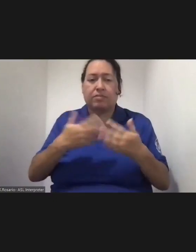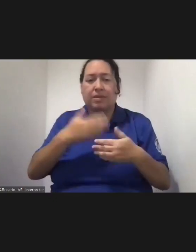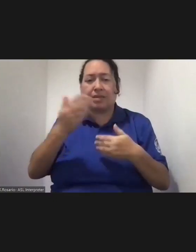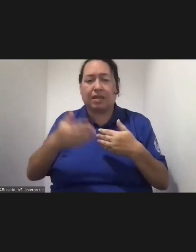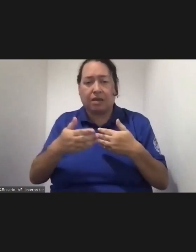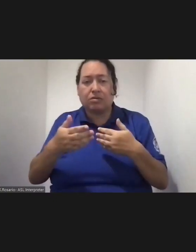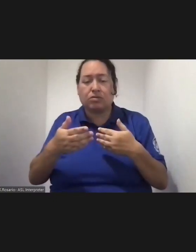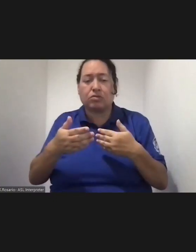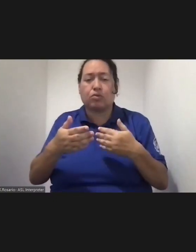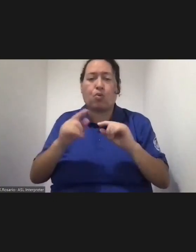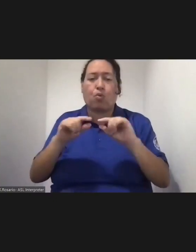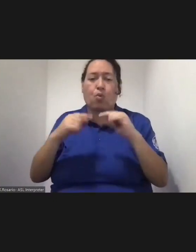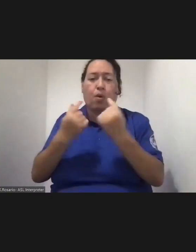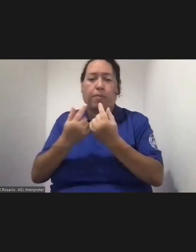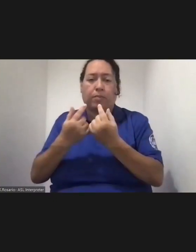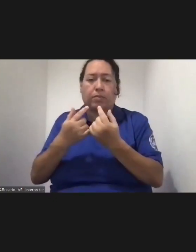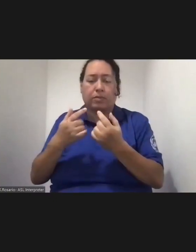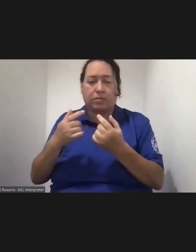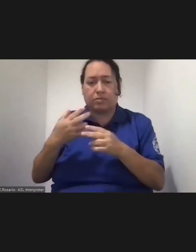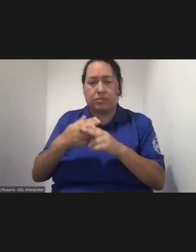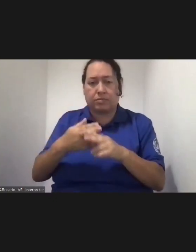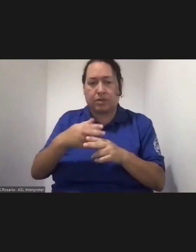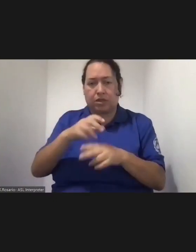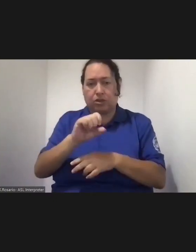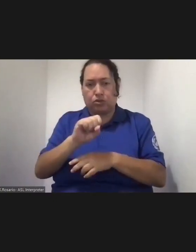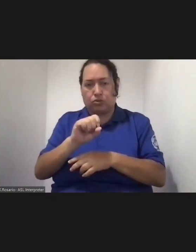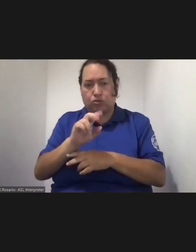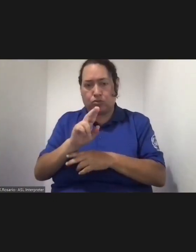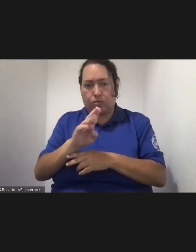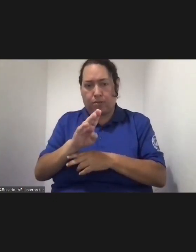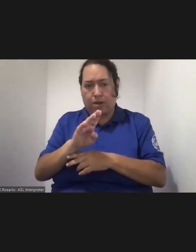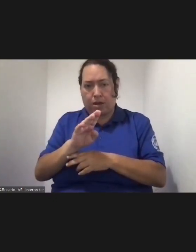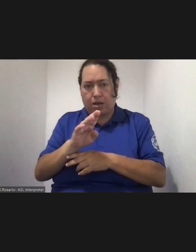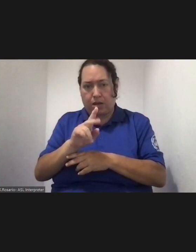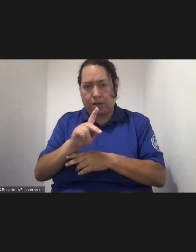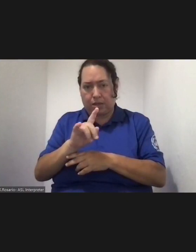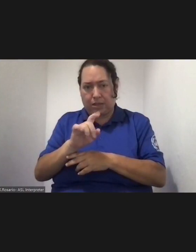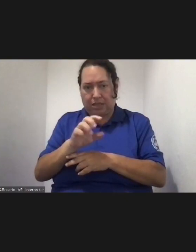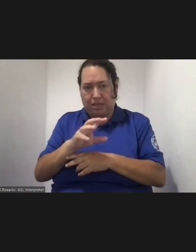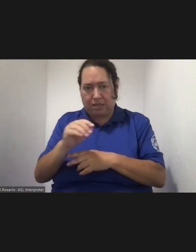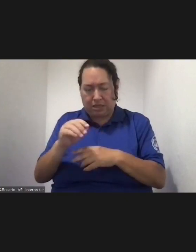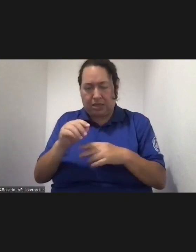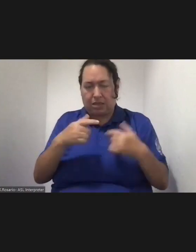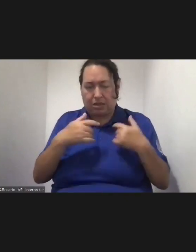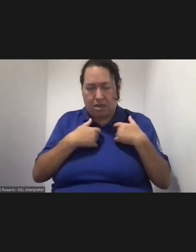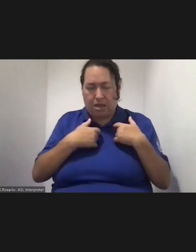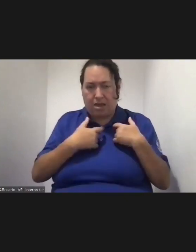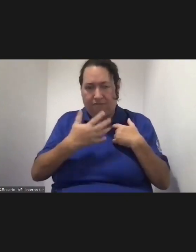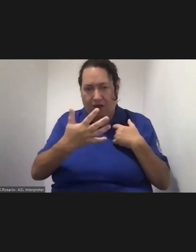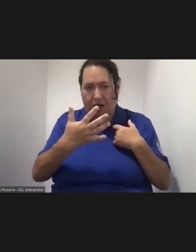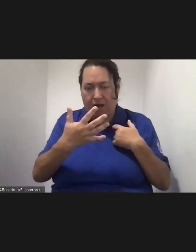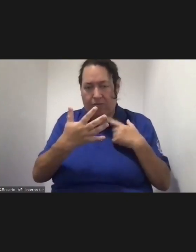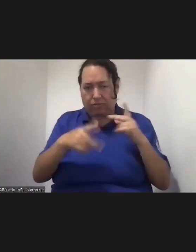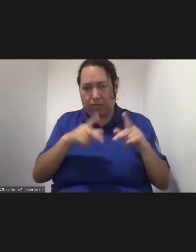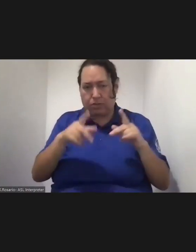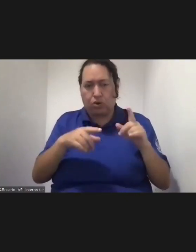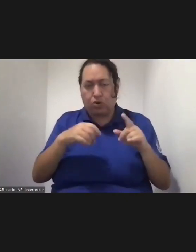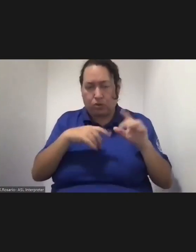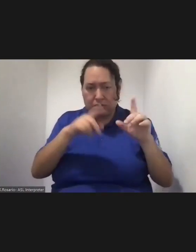cluster is the Subaki Hotel cluster. We currently have 5 individuals who tested